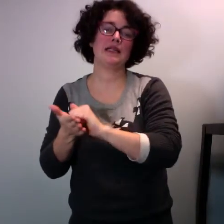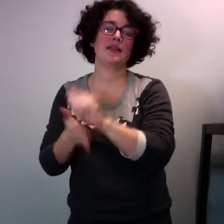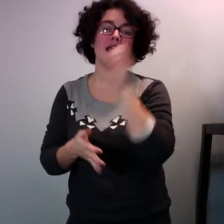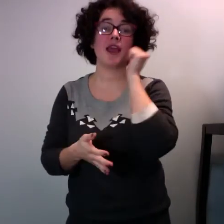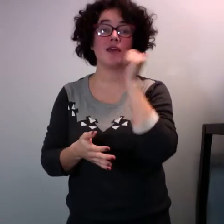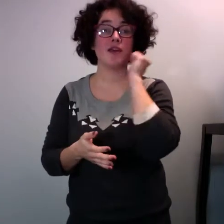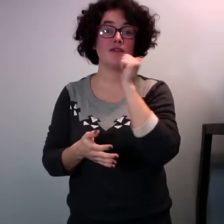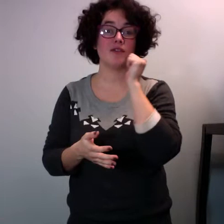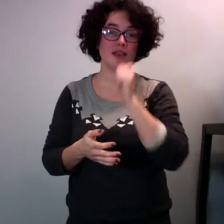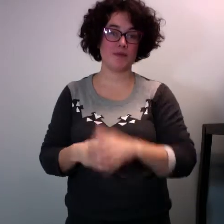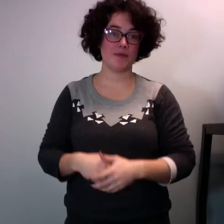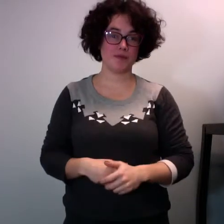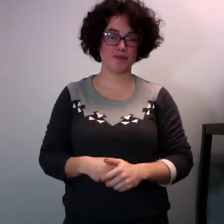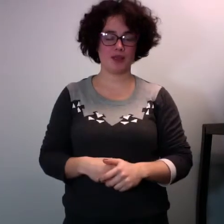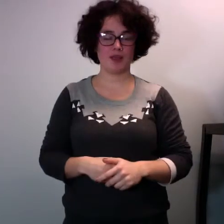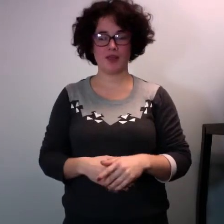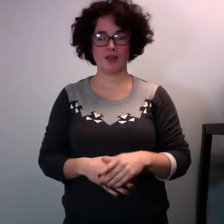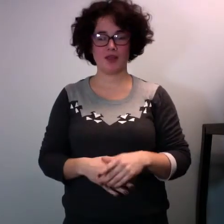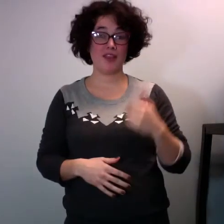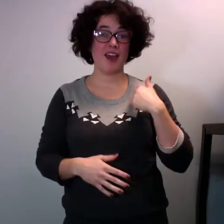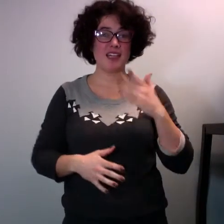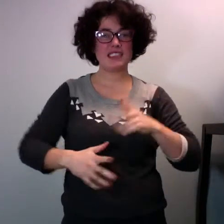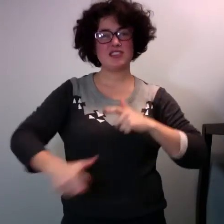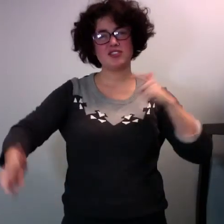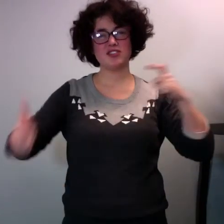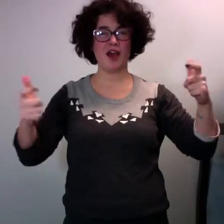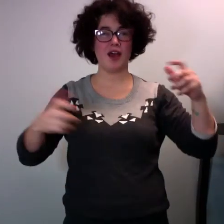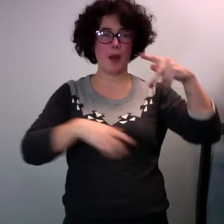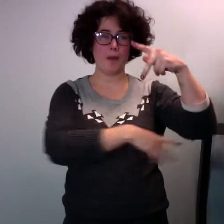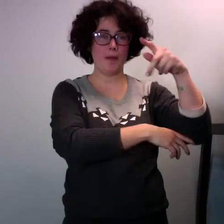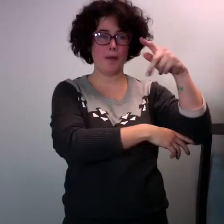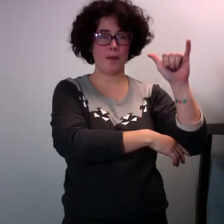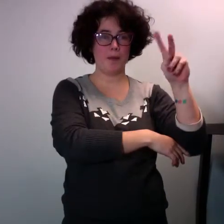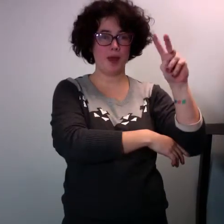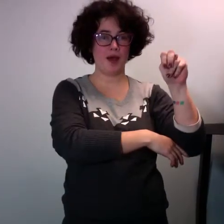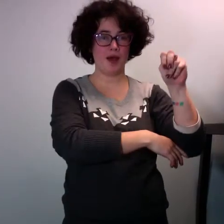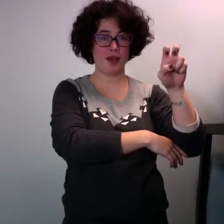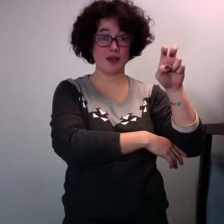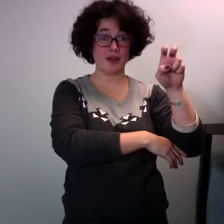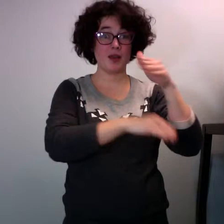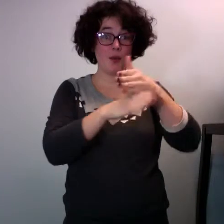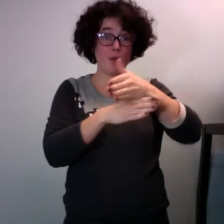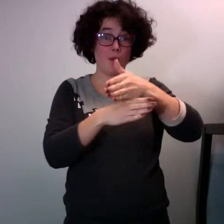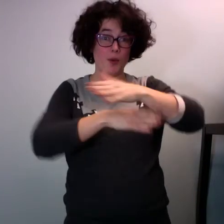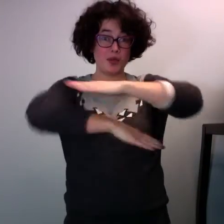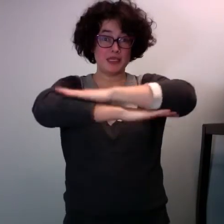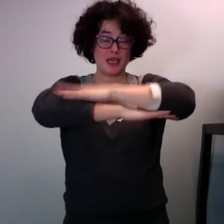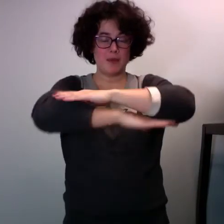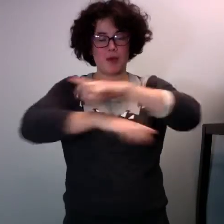There was a huge pine table in the kitchen with an old red settle where the farm workers used to come and sit and